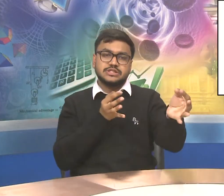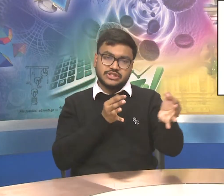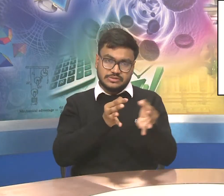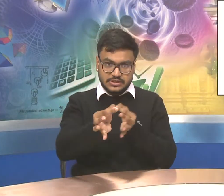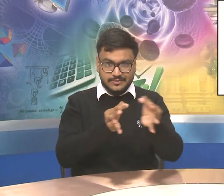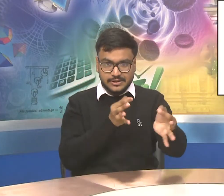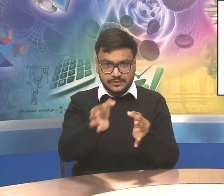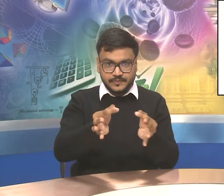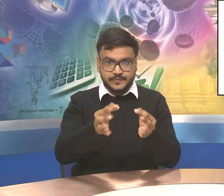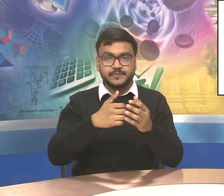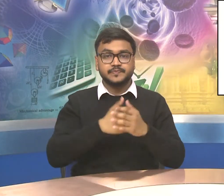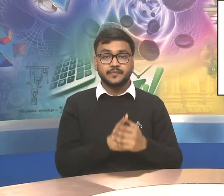services.